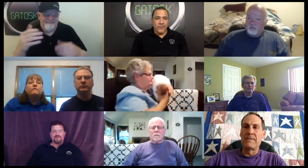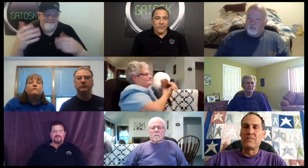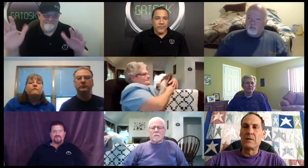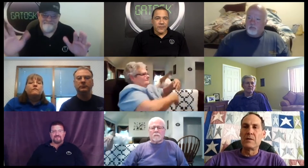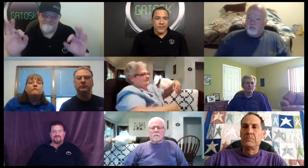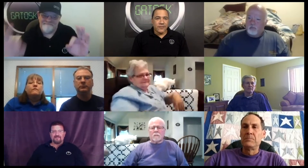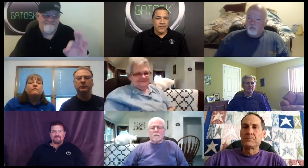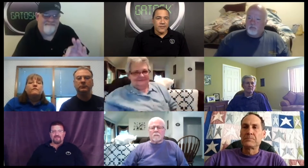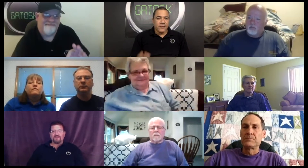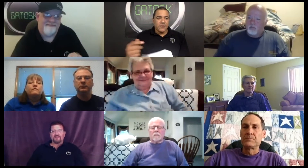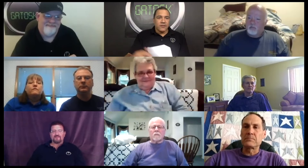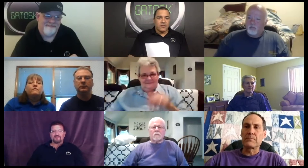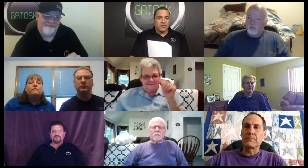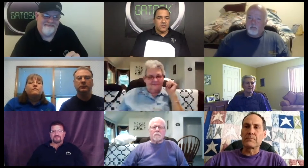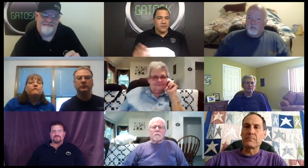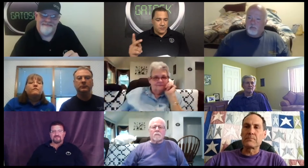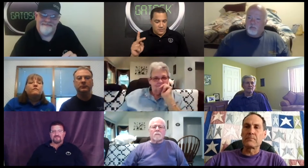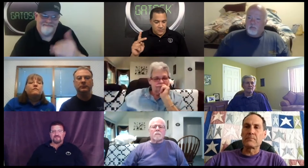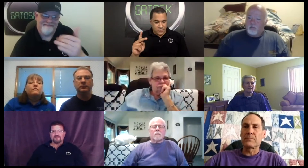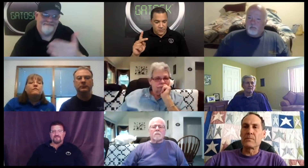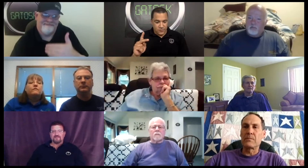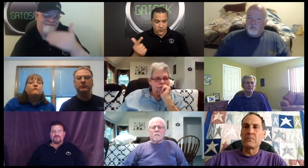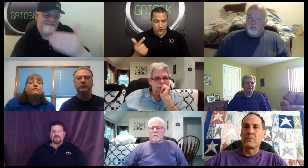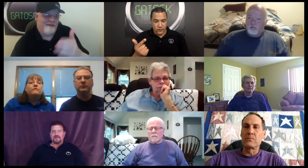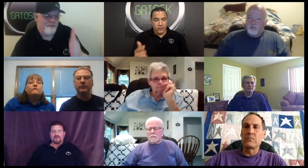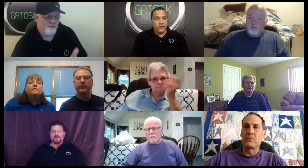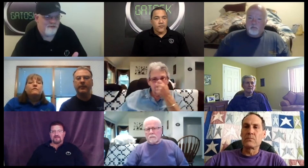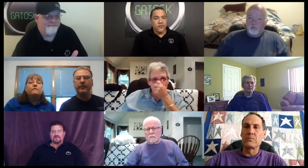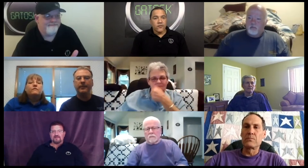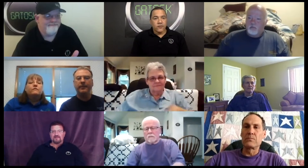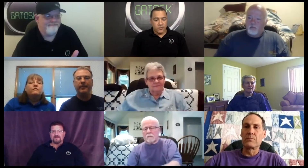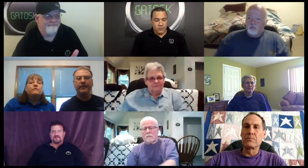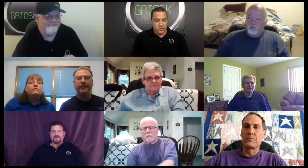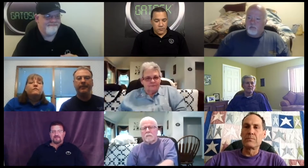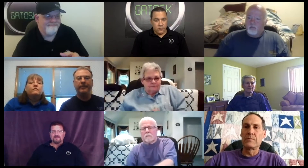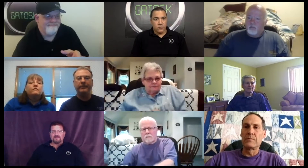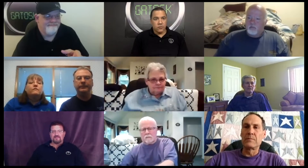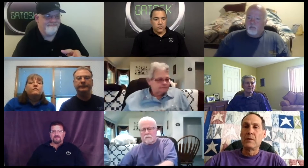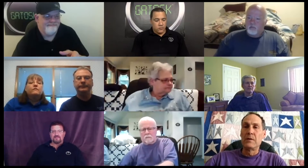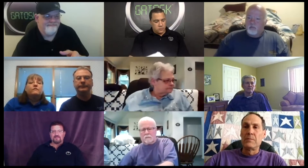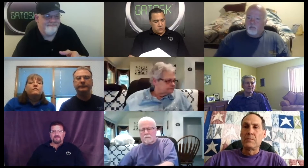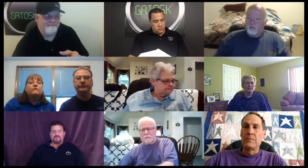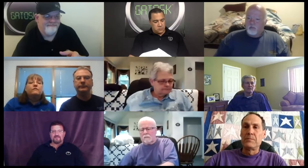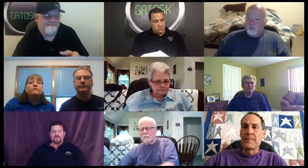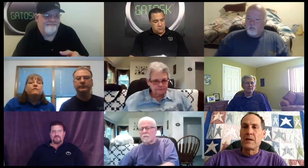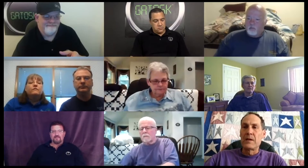All right. Yeah. You're done with your question? Okay, great. We'll move on to the next person. Let's see